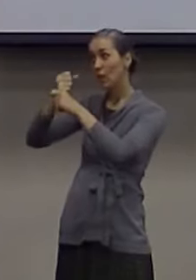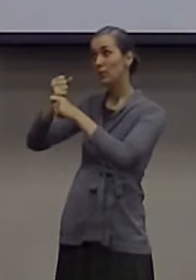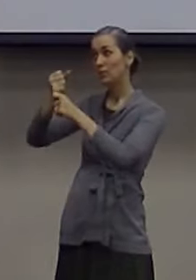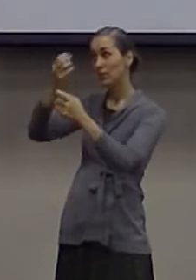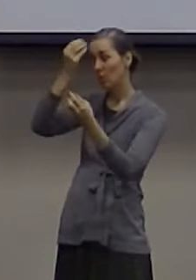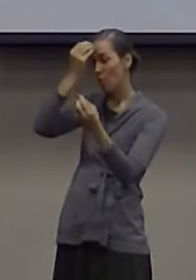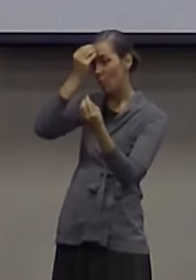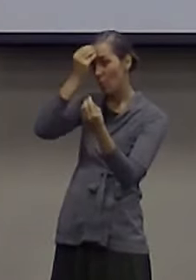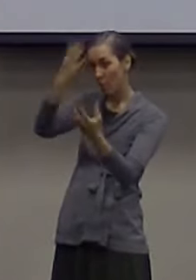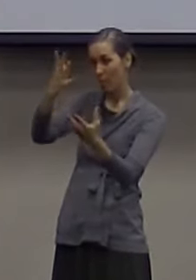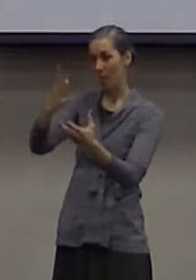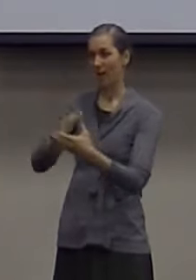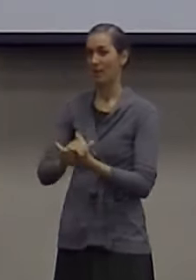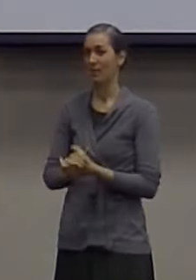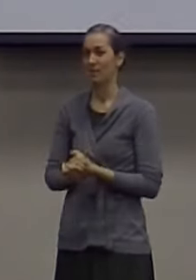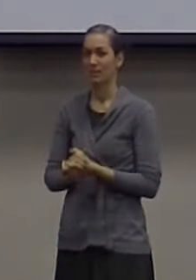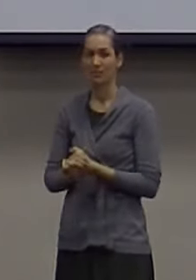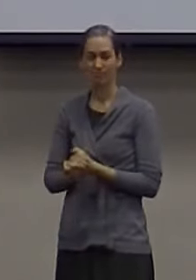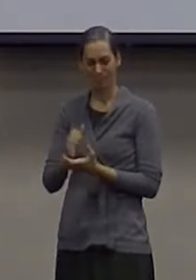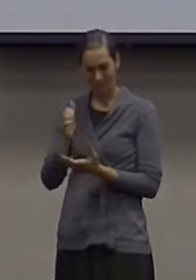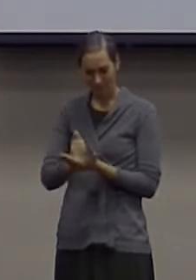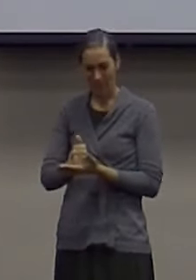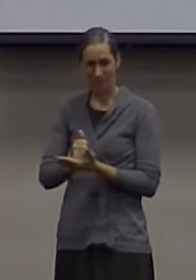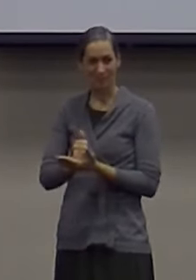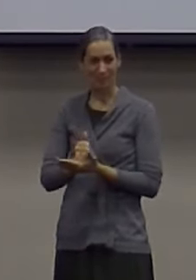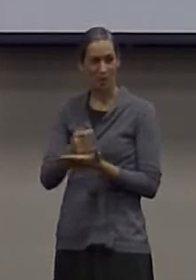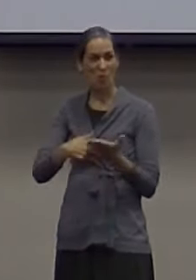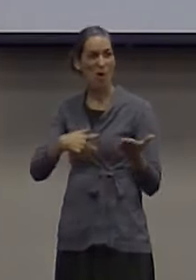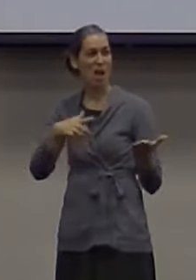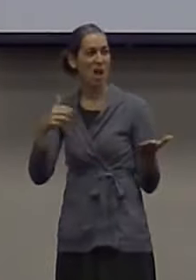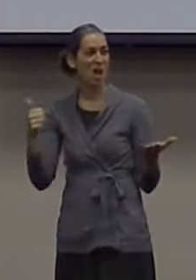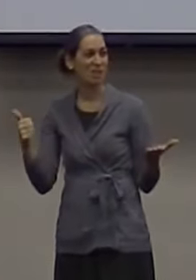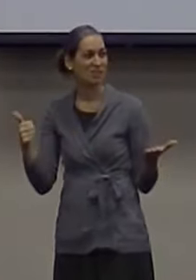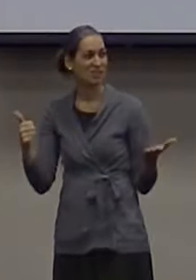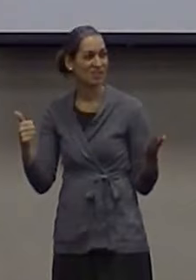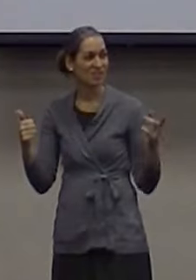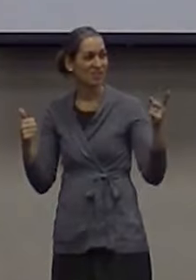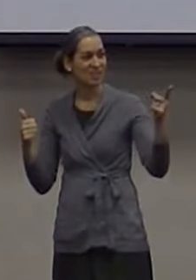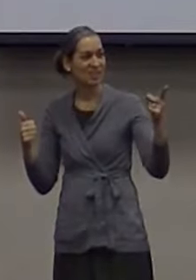Trust and Obey. Amen. What else?